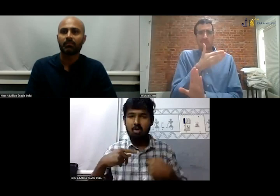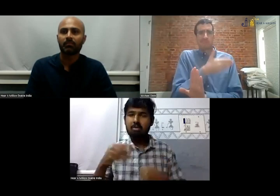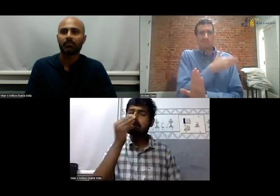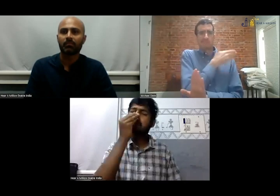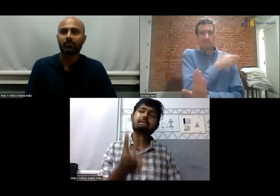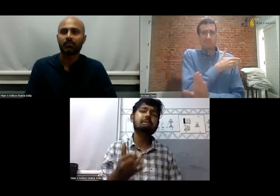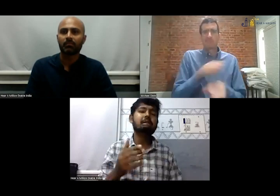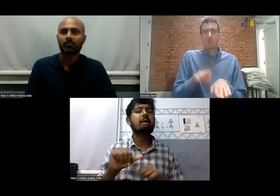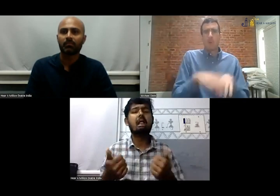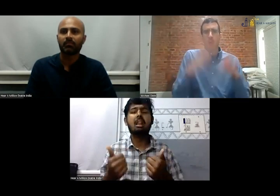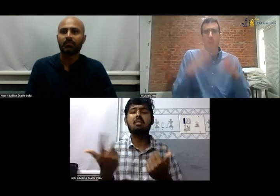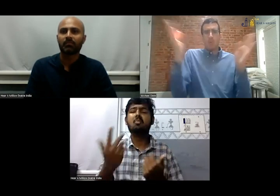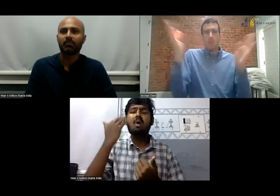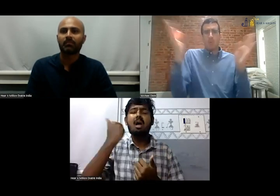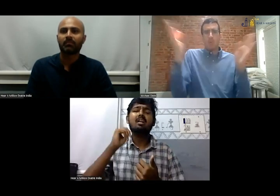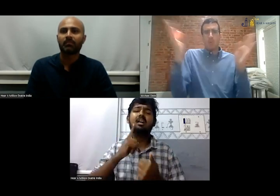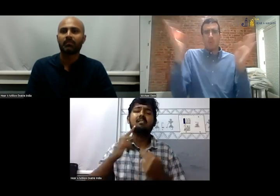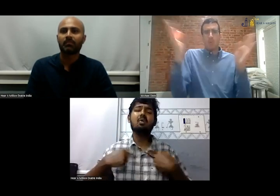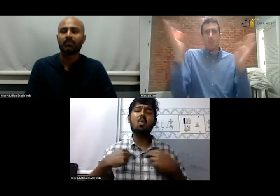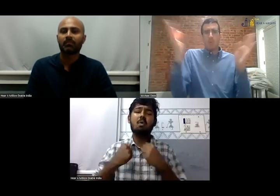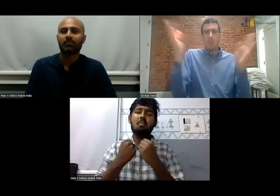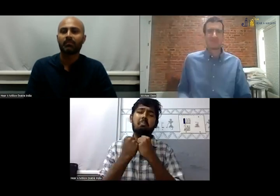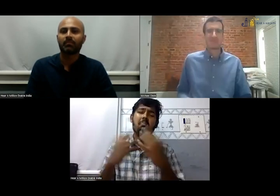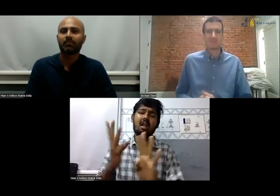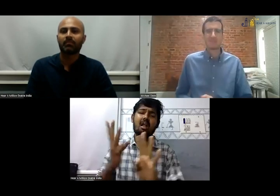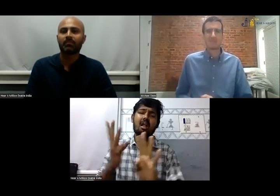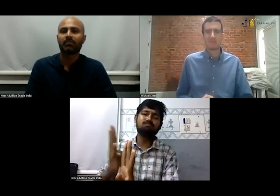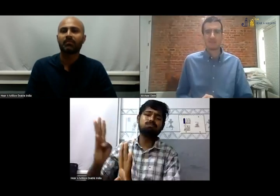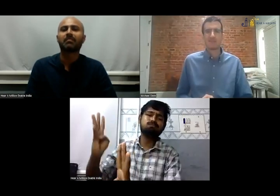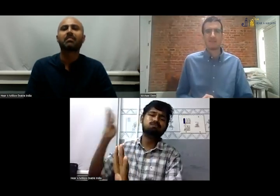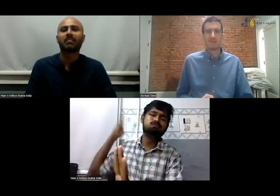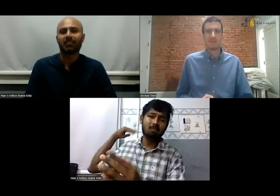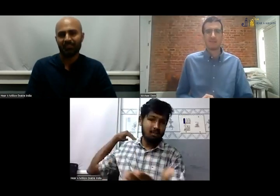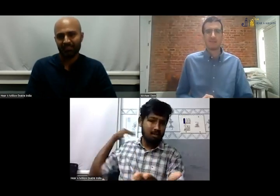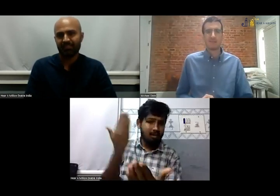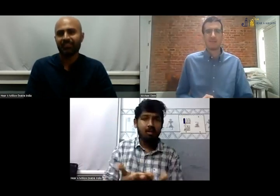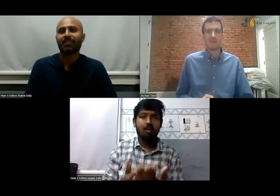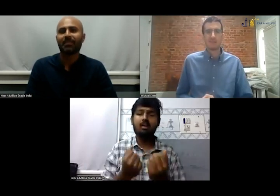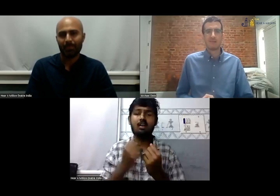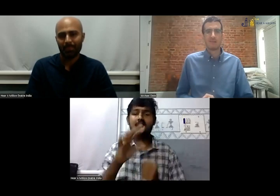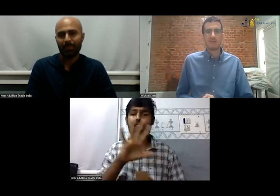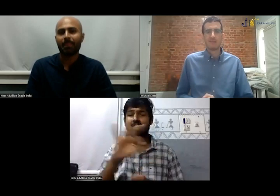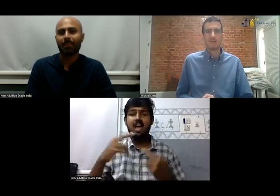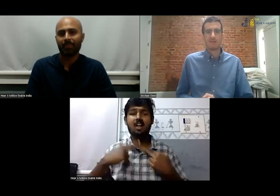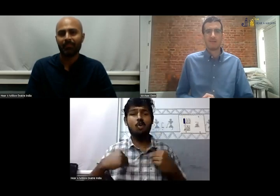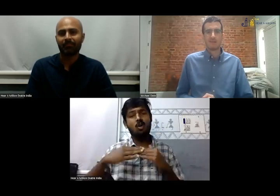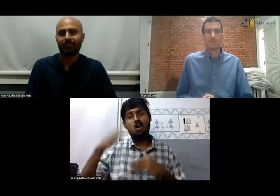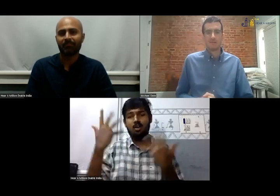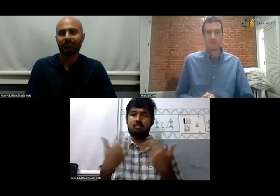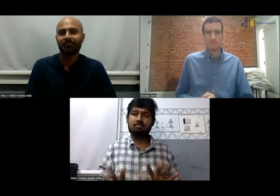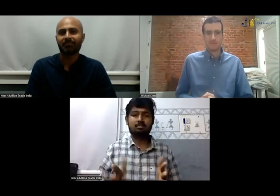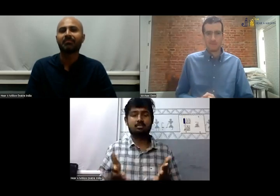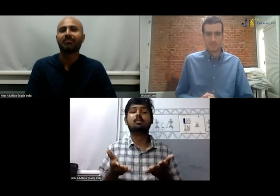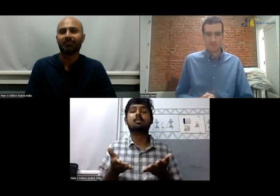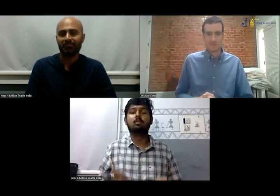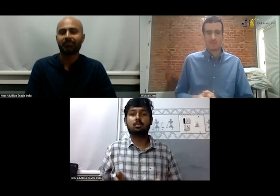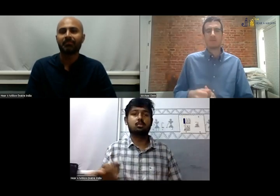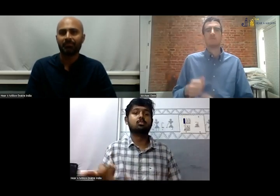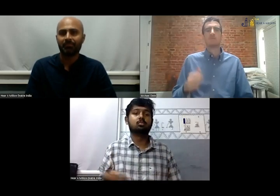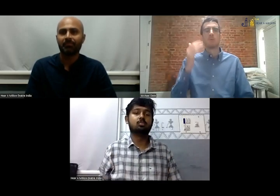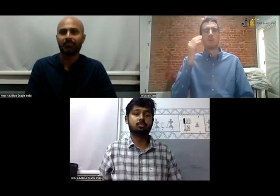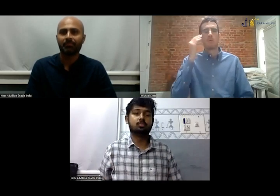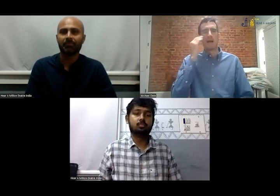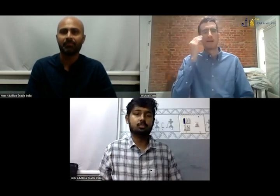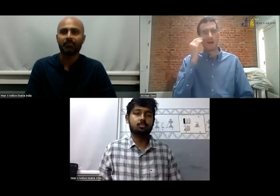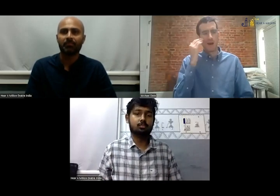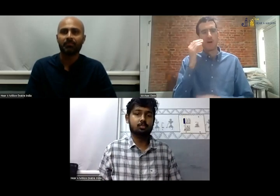we are working. It's easier for us for studying law here. We have a queue of deaf people who are